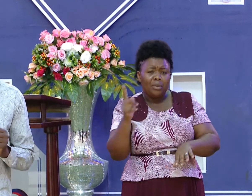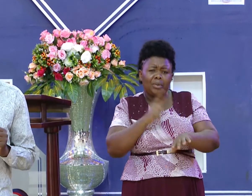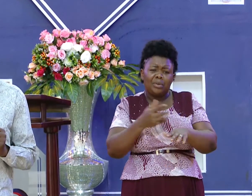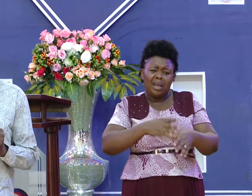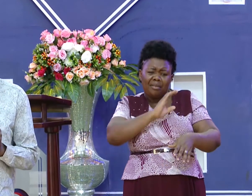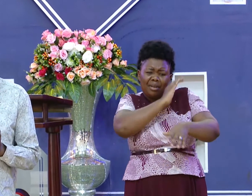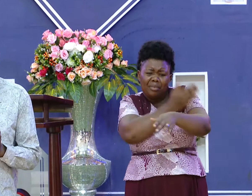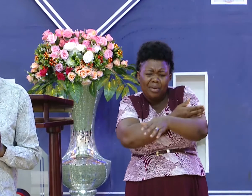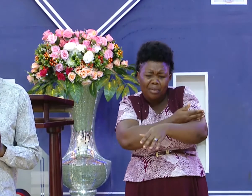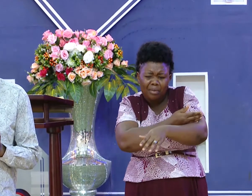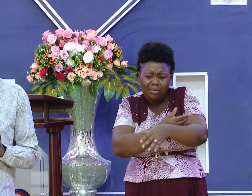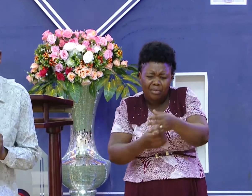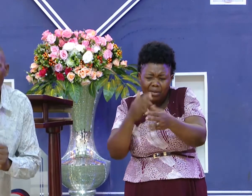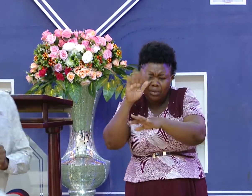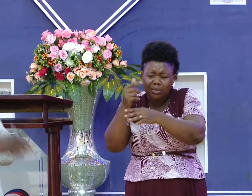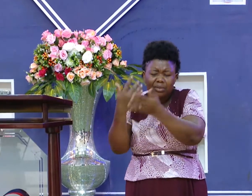power